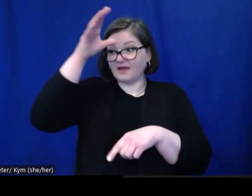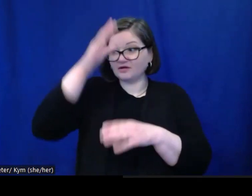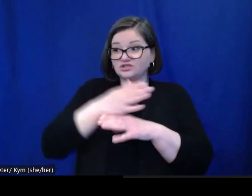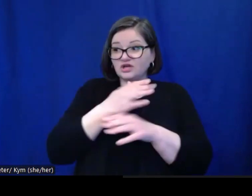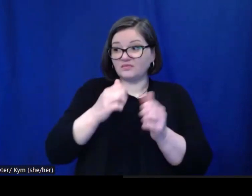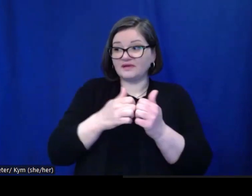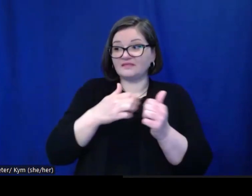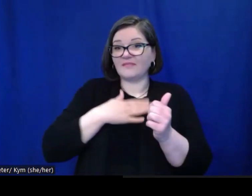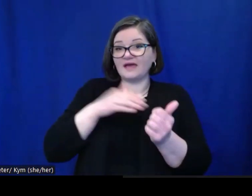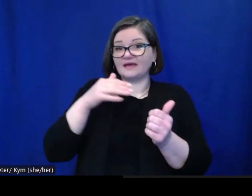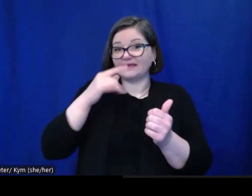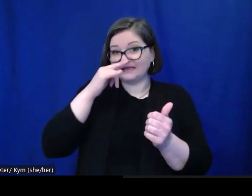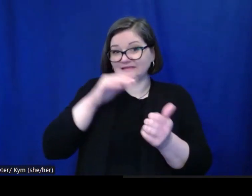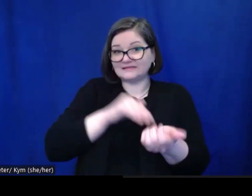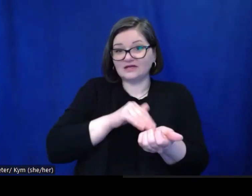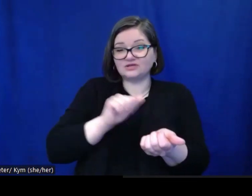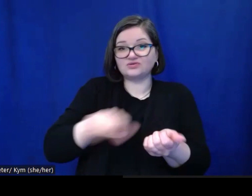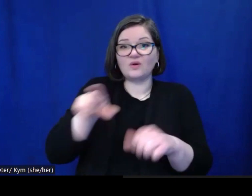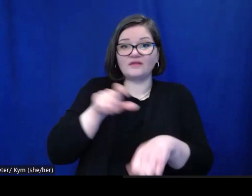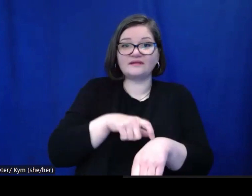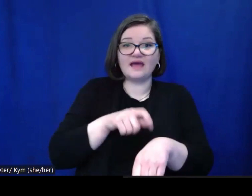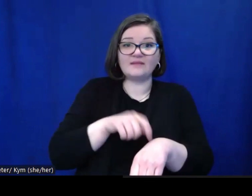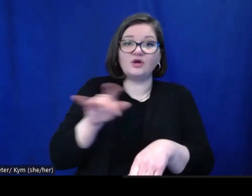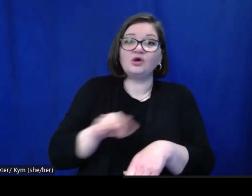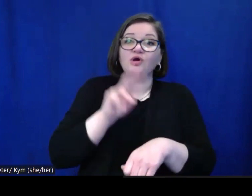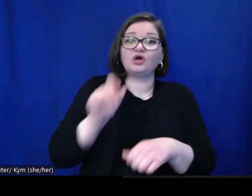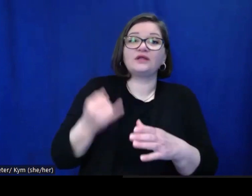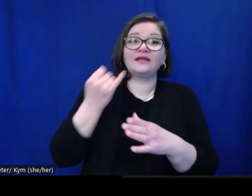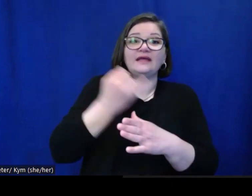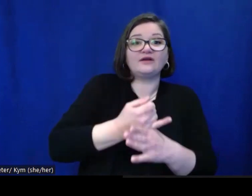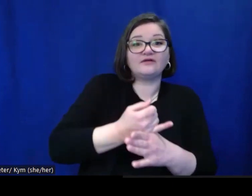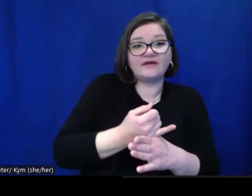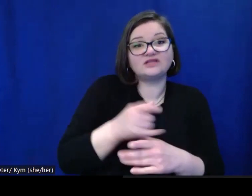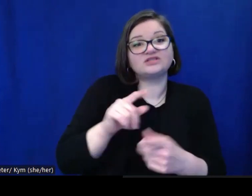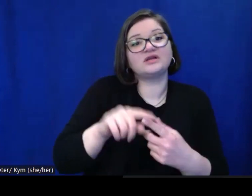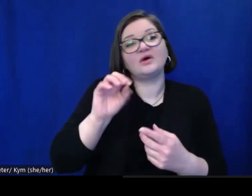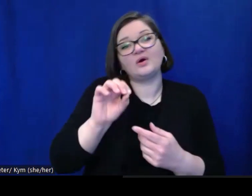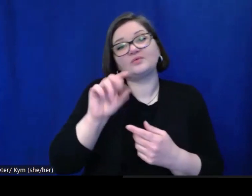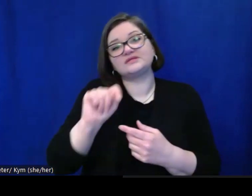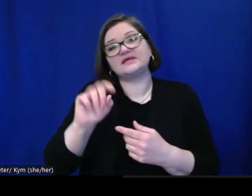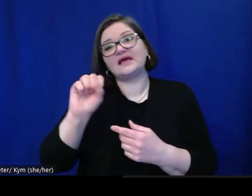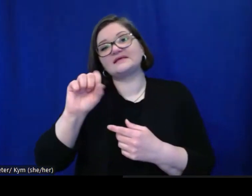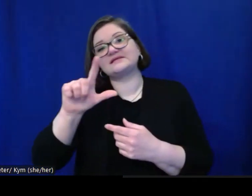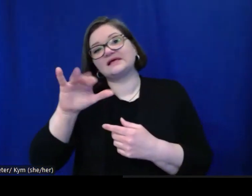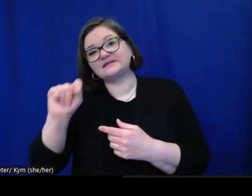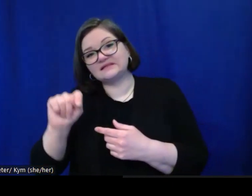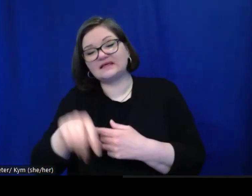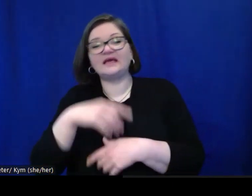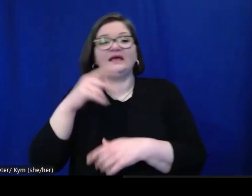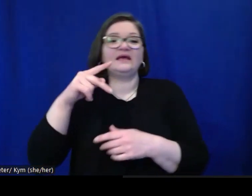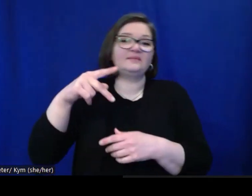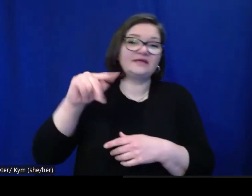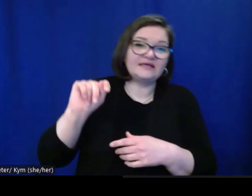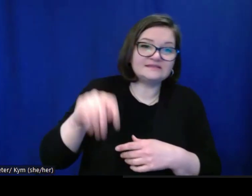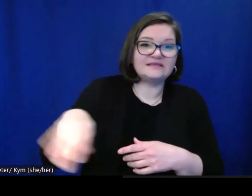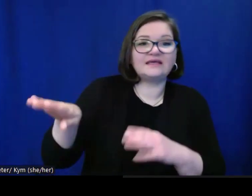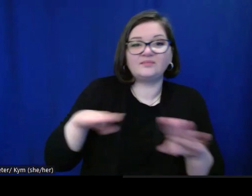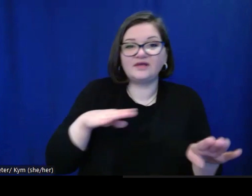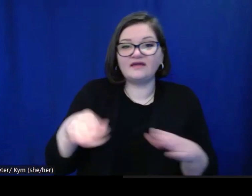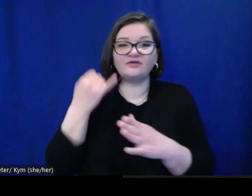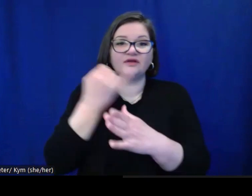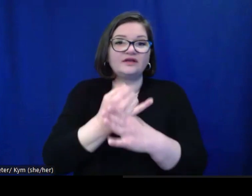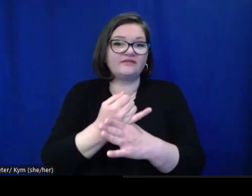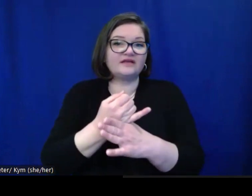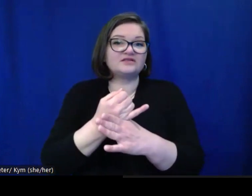team, early intervention, occupational therapy, speech language therapy, physical therapy, behavioral intervention